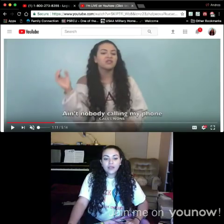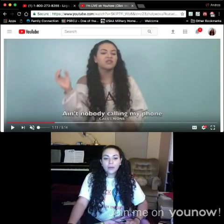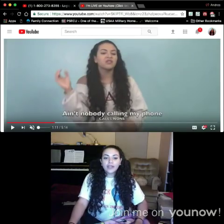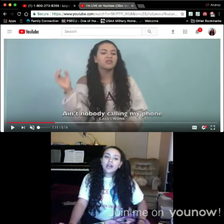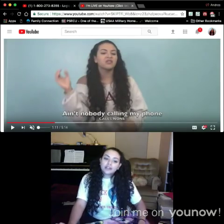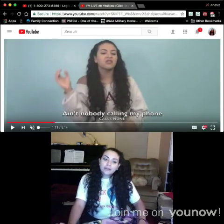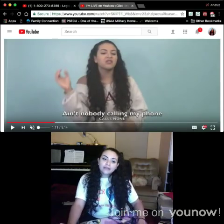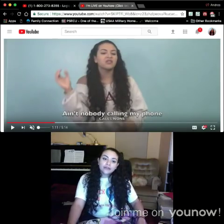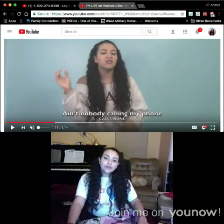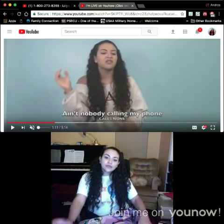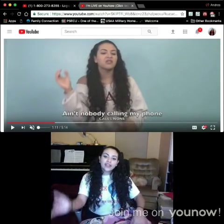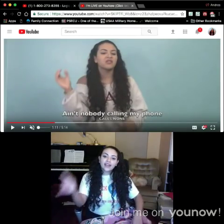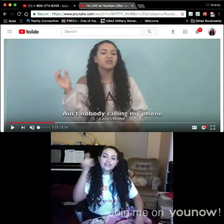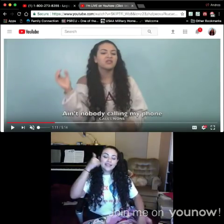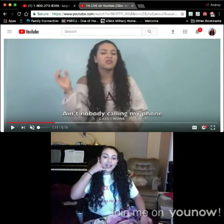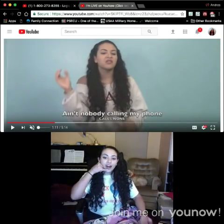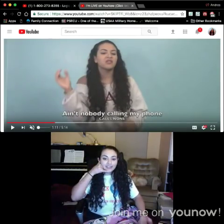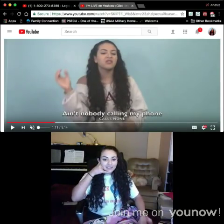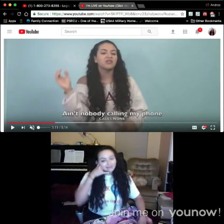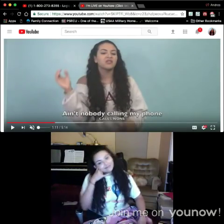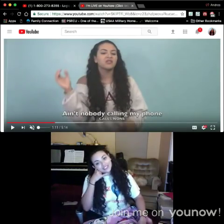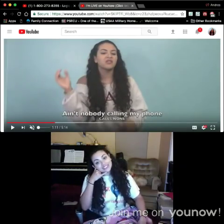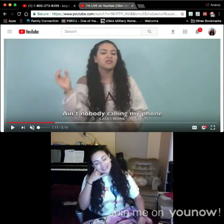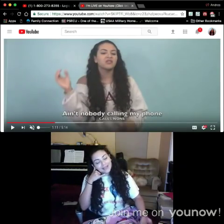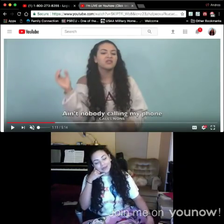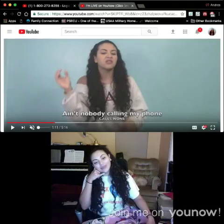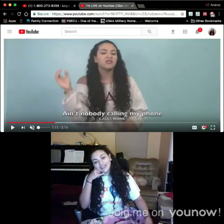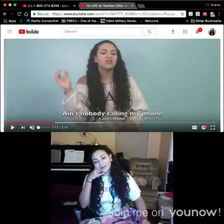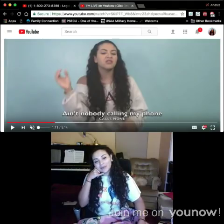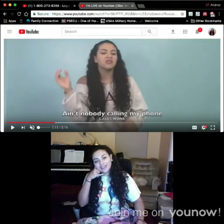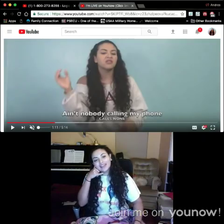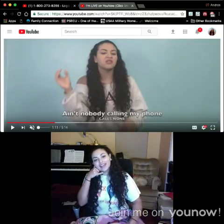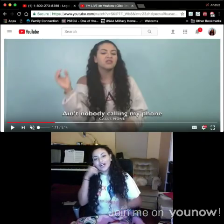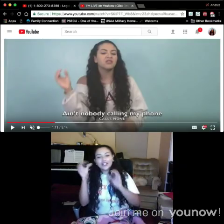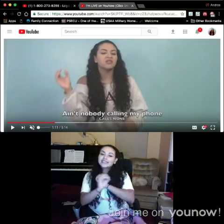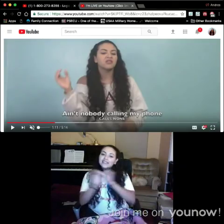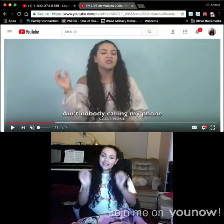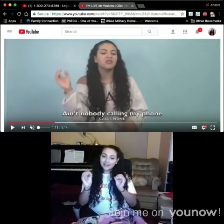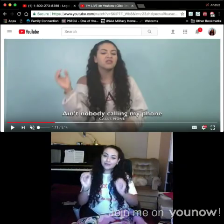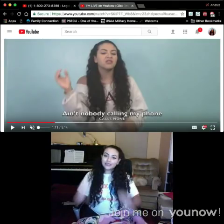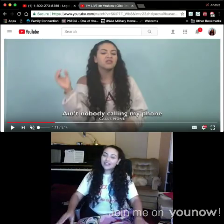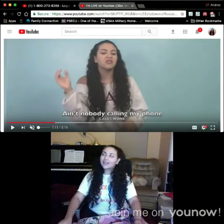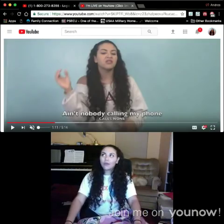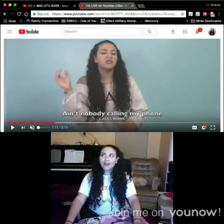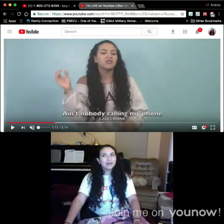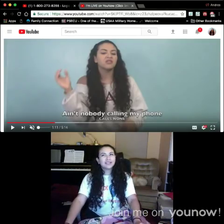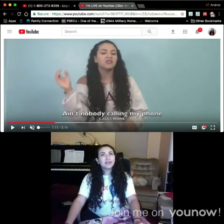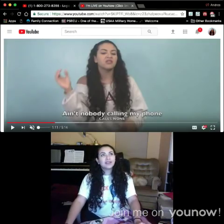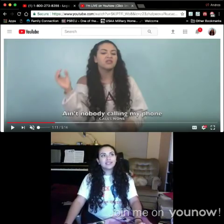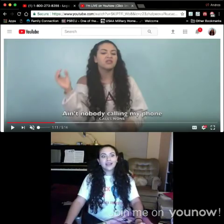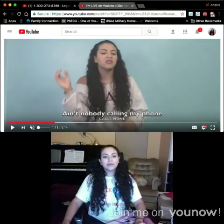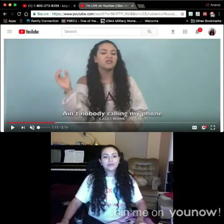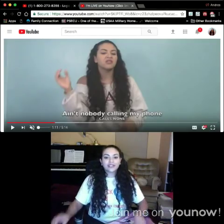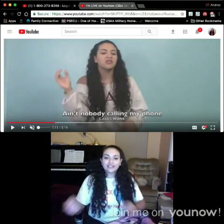Ain't nobody calling my phone. For that, I sign calls, which is exactly what you think it would be. Calls, none, which is I think why I messed up the